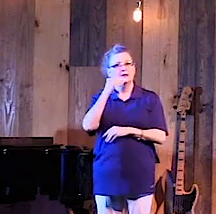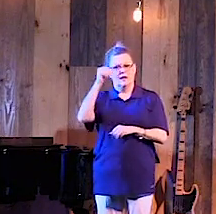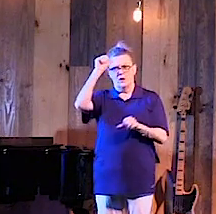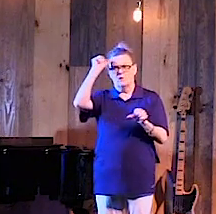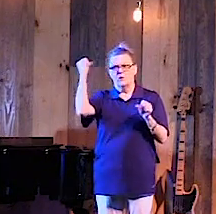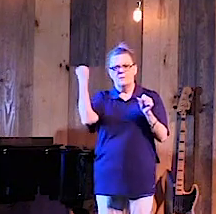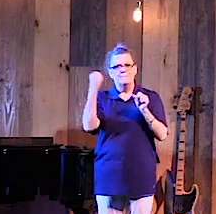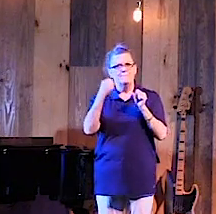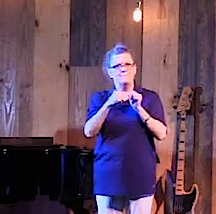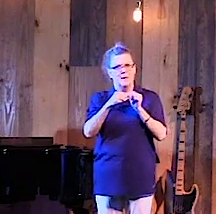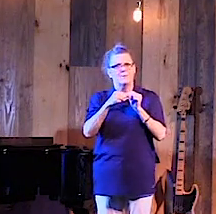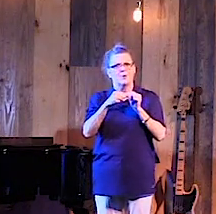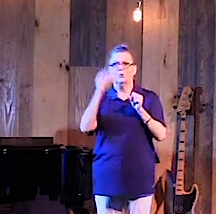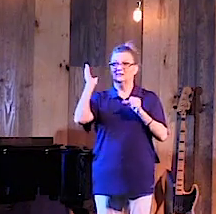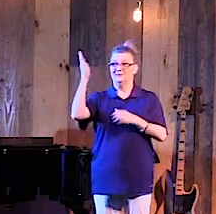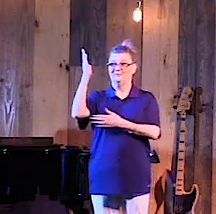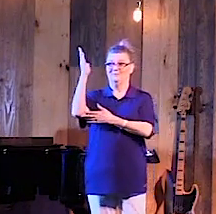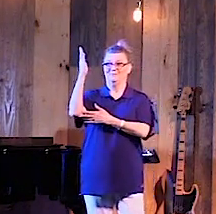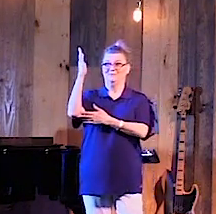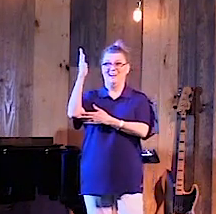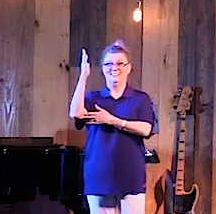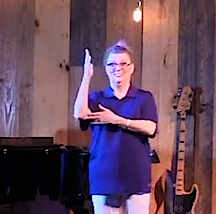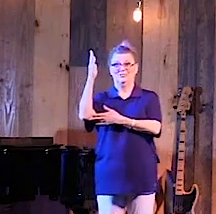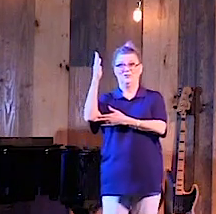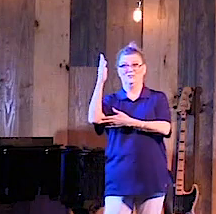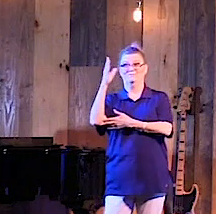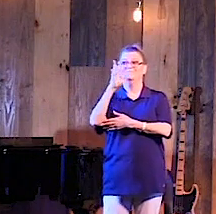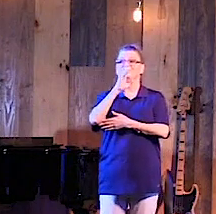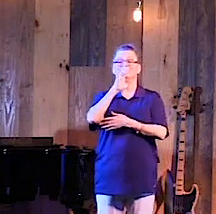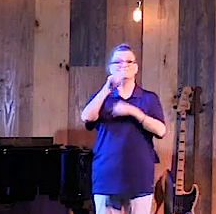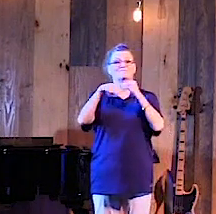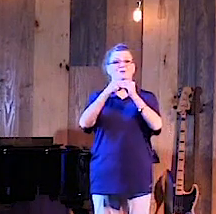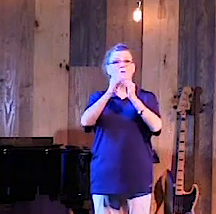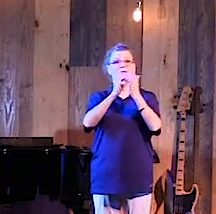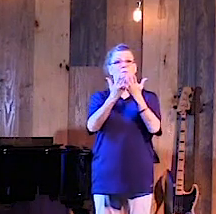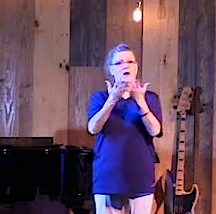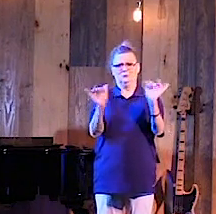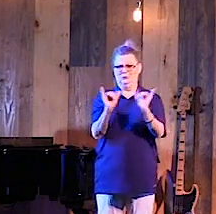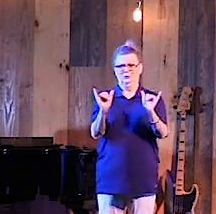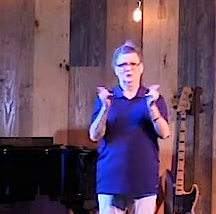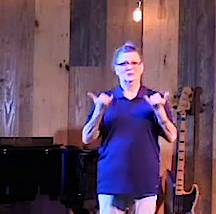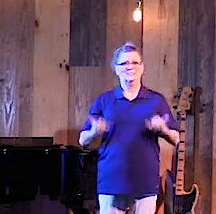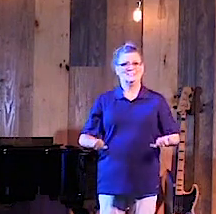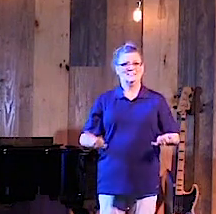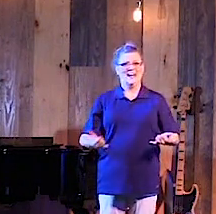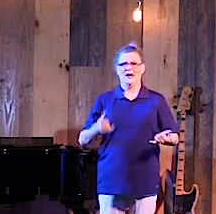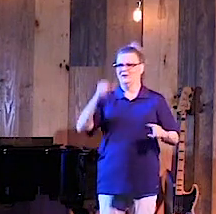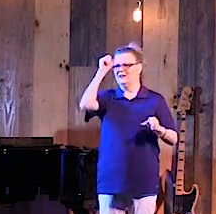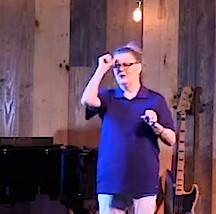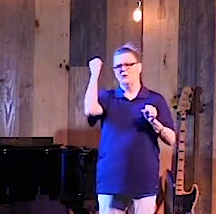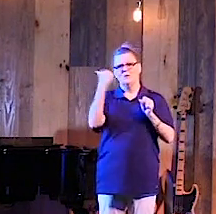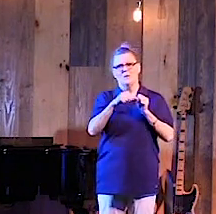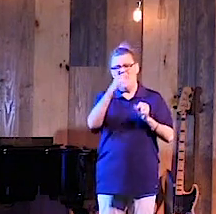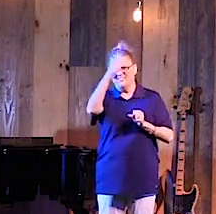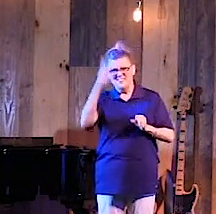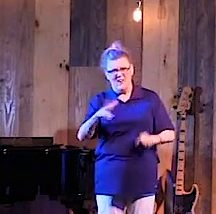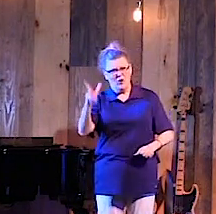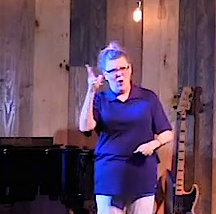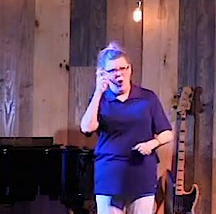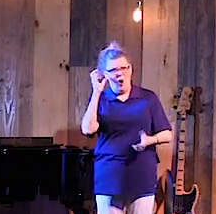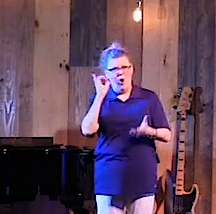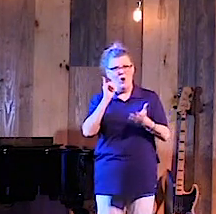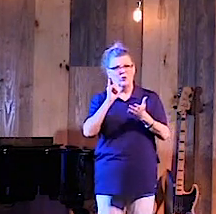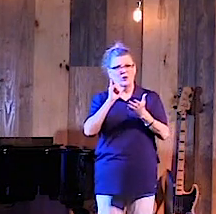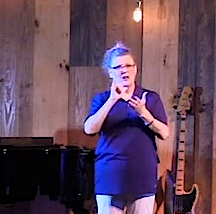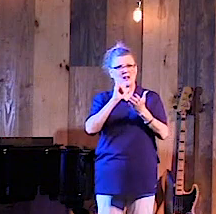there was a pastor just like me preaching from the Bible just like I'm doing right now. And I can remember I never heard the things he was saying.